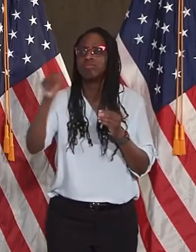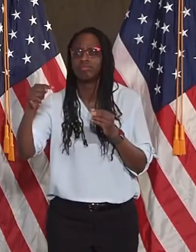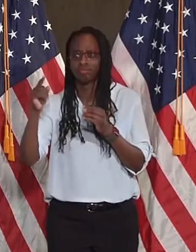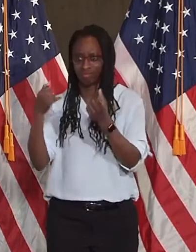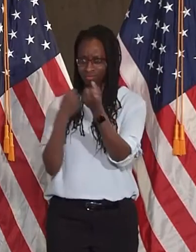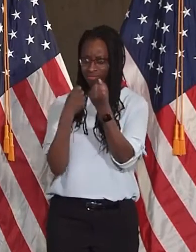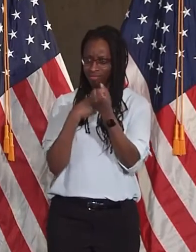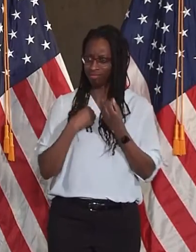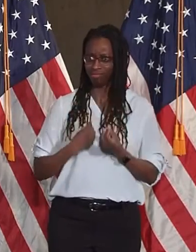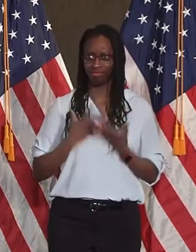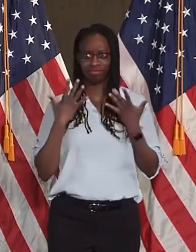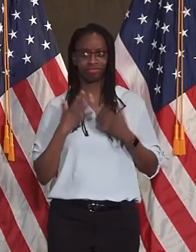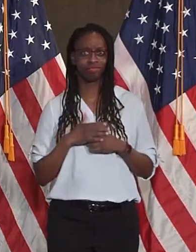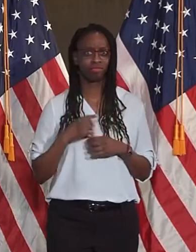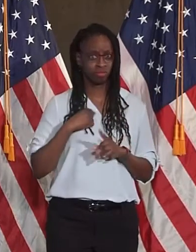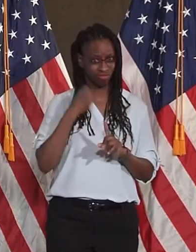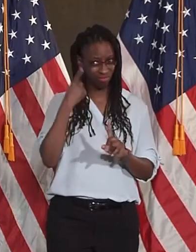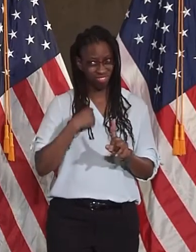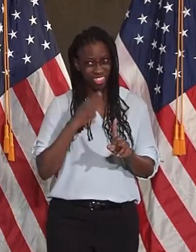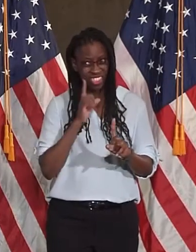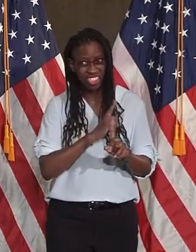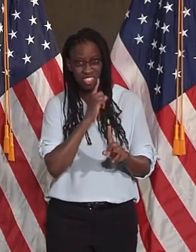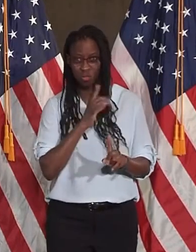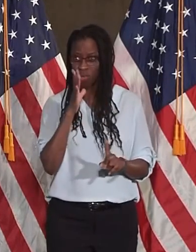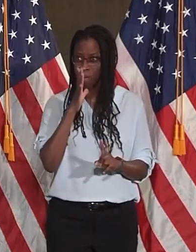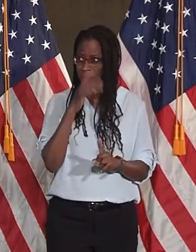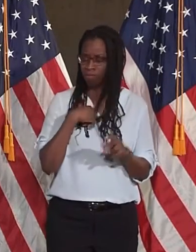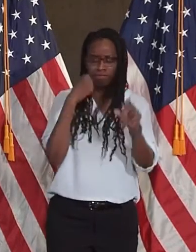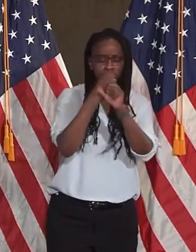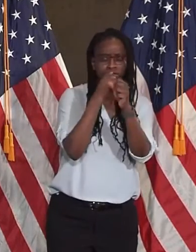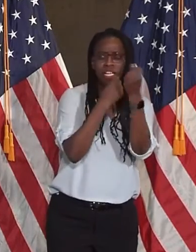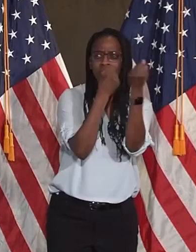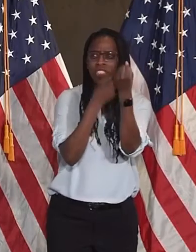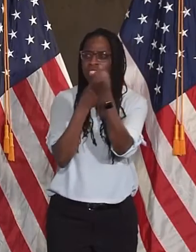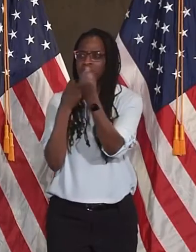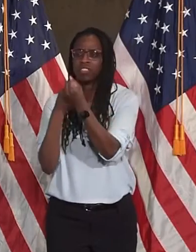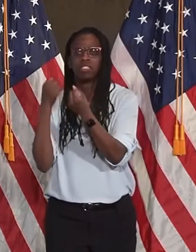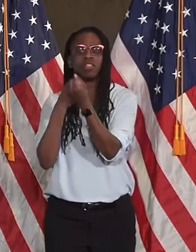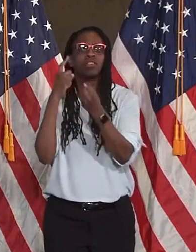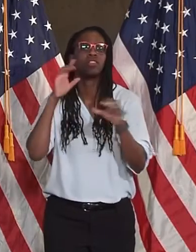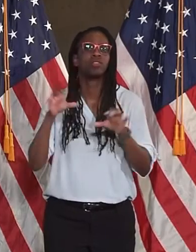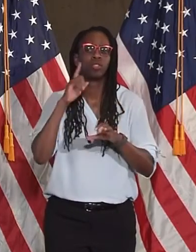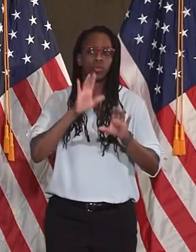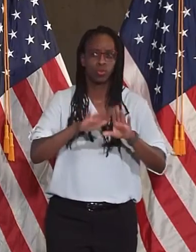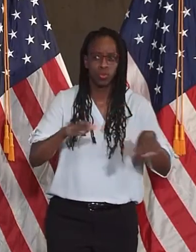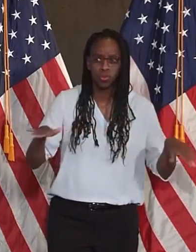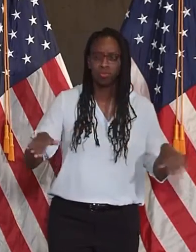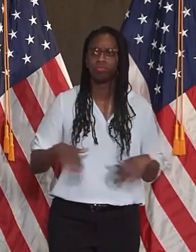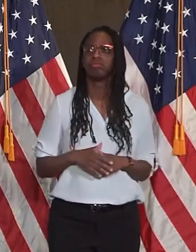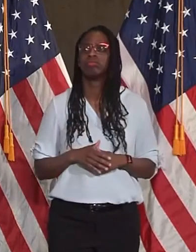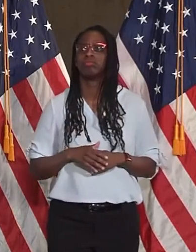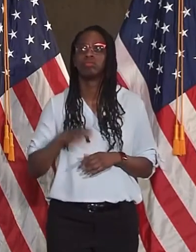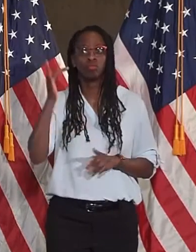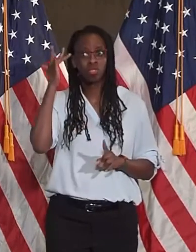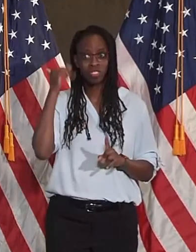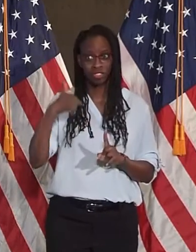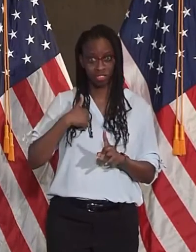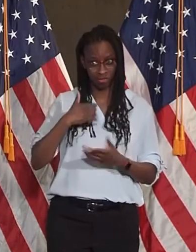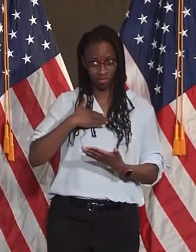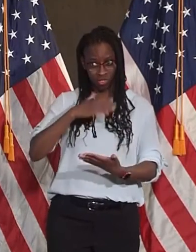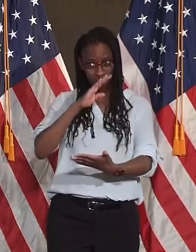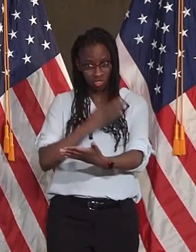all children, because I understood my daughter's experiences were interconnected with those of every other